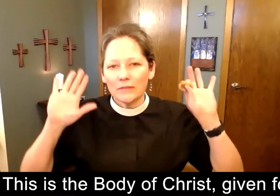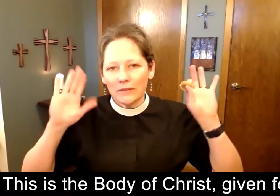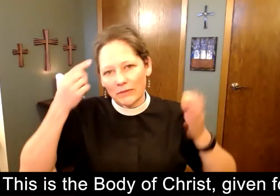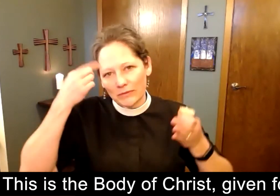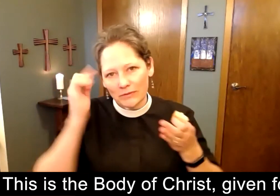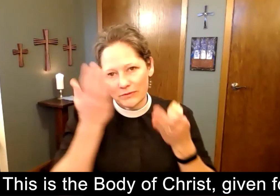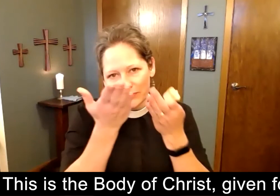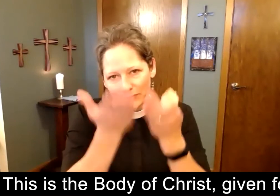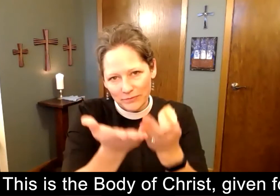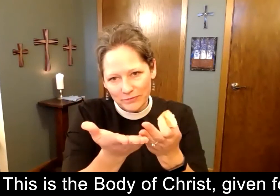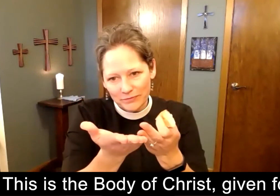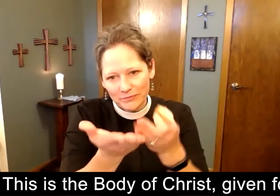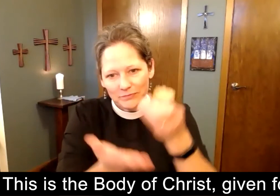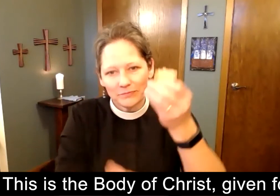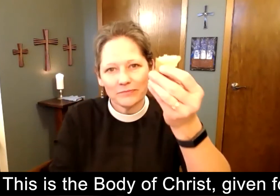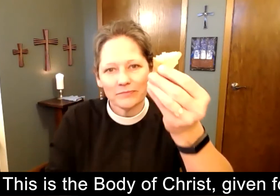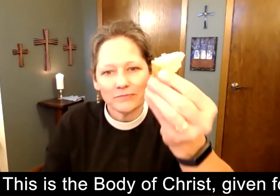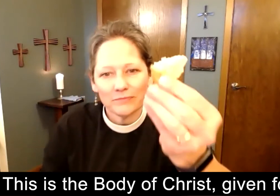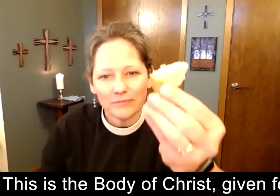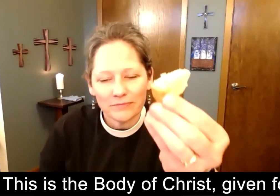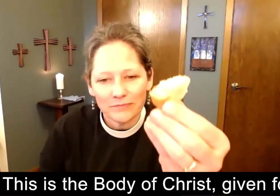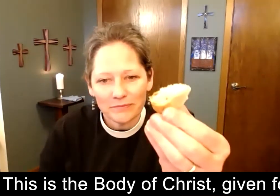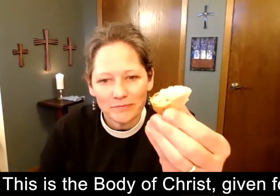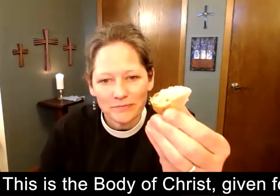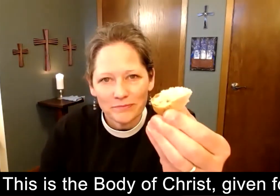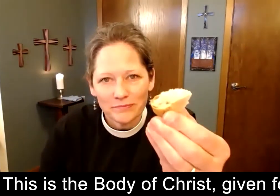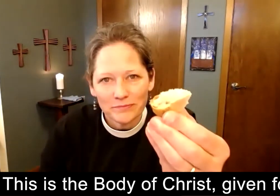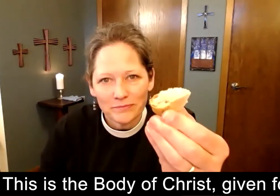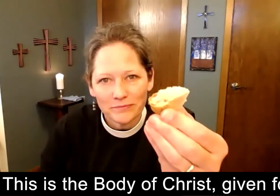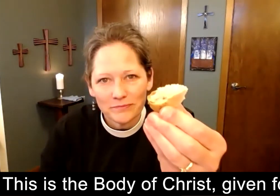Body of Christ, given for you.